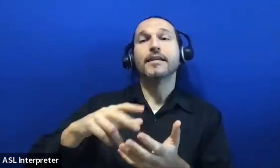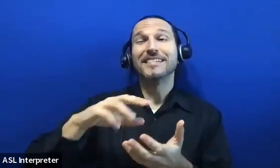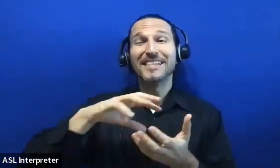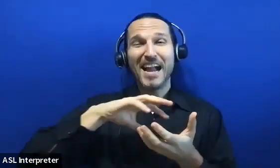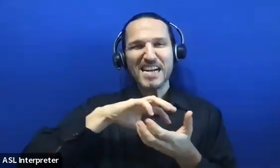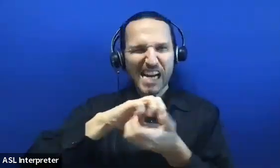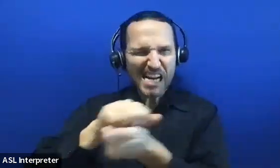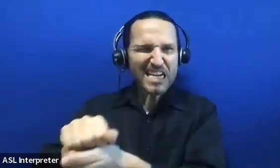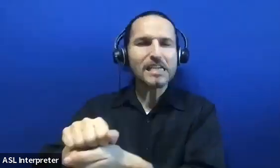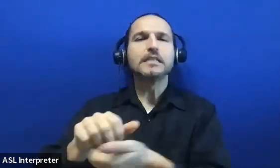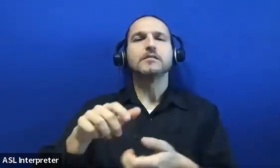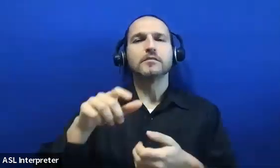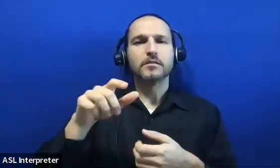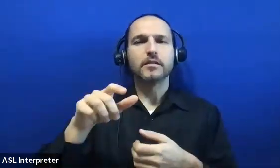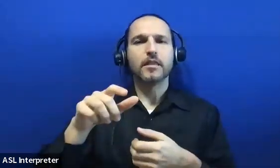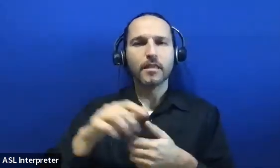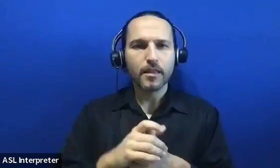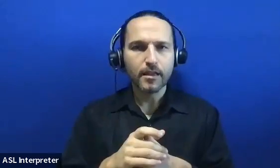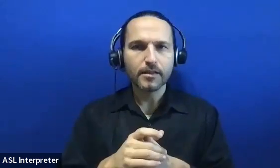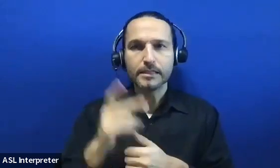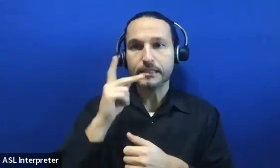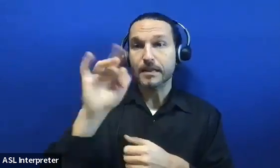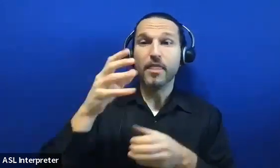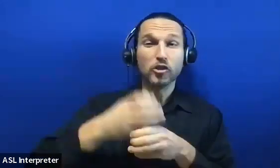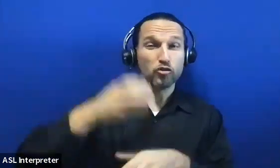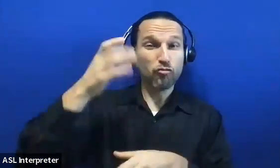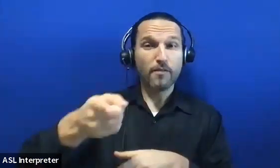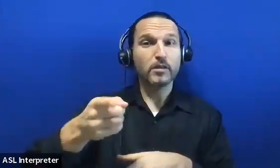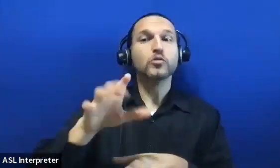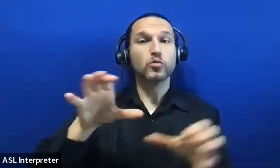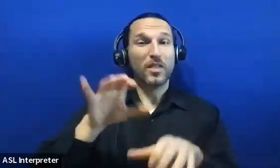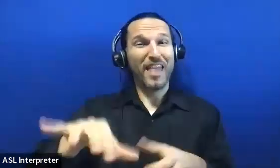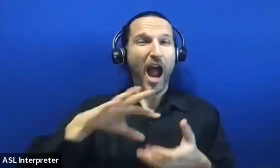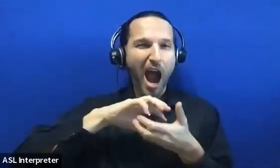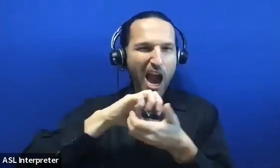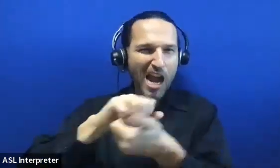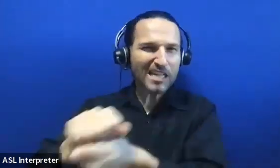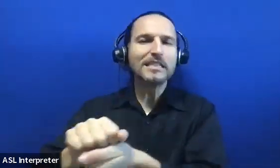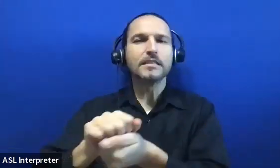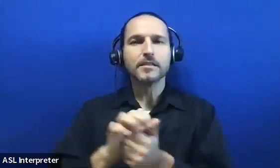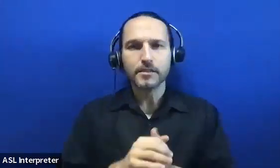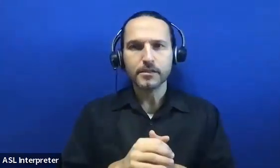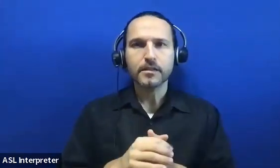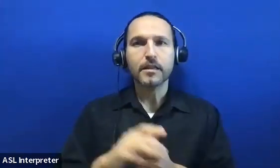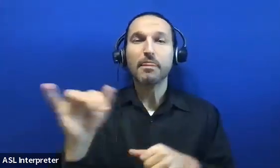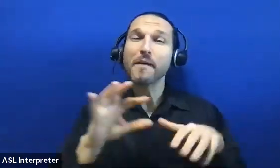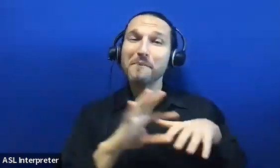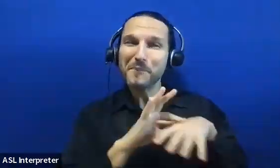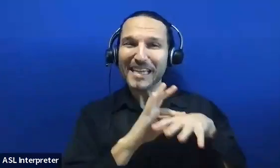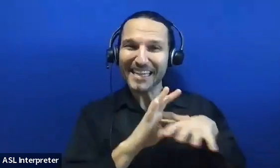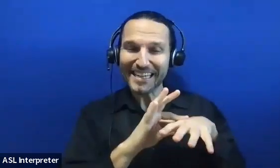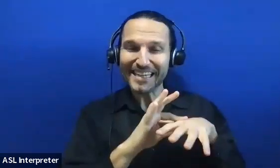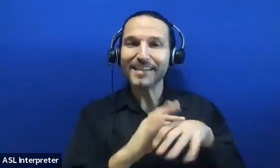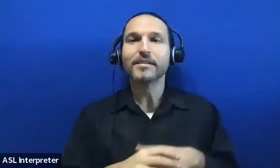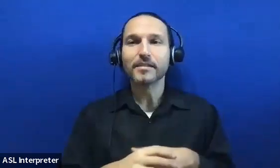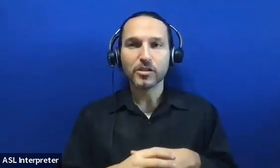might involve grinding, like it looks like this giraffe is doing too. So for chewy food like meats,